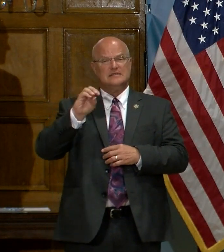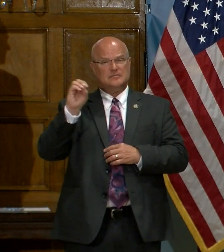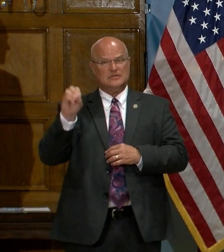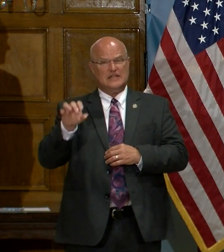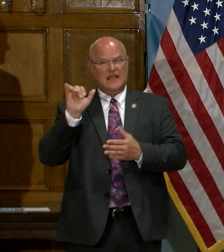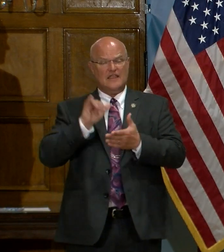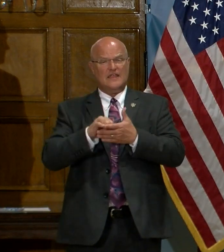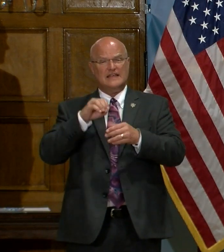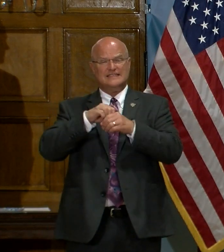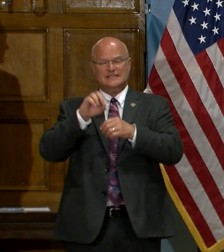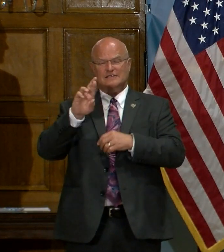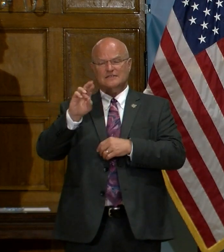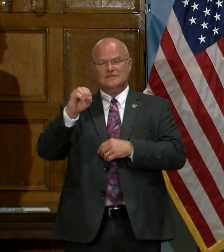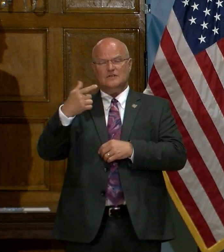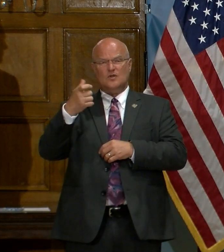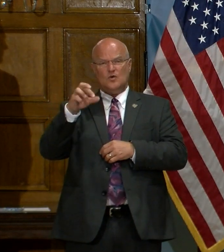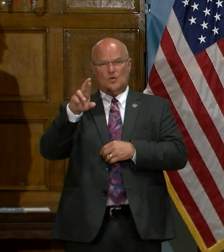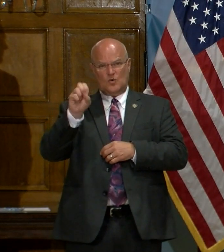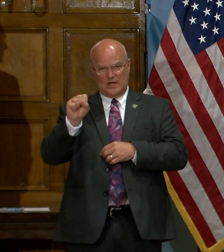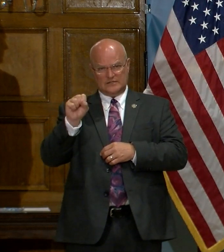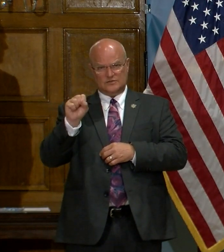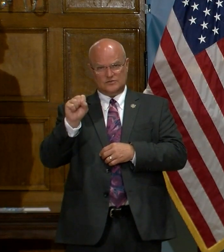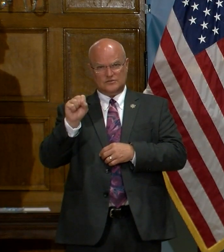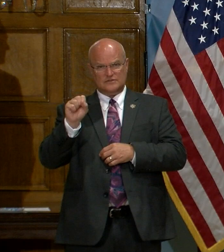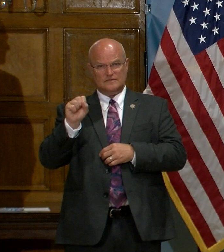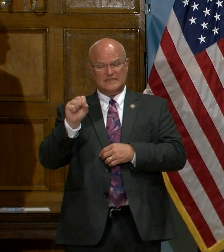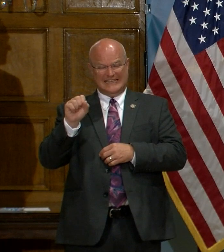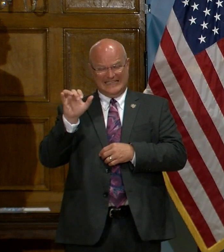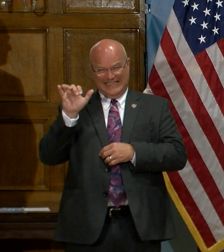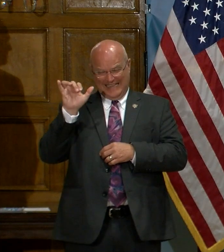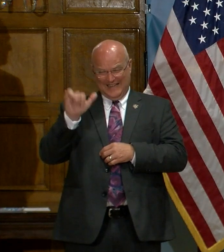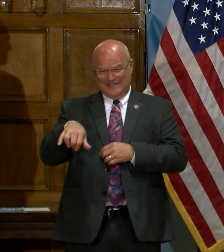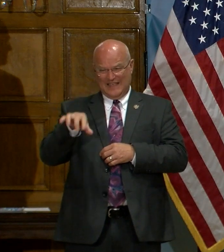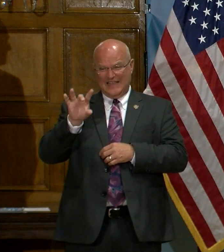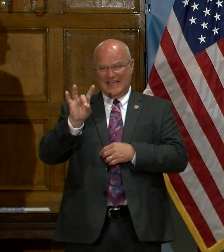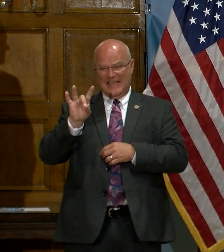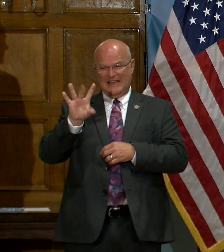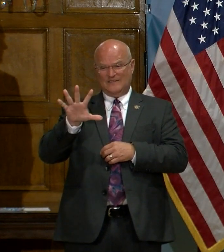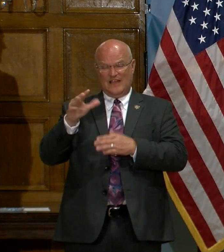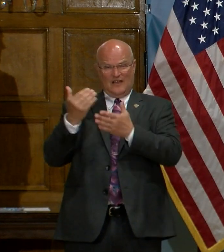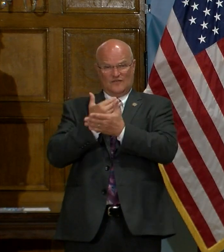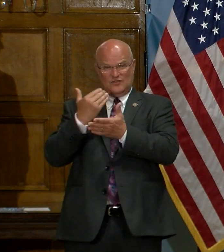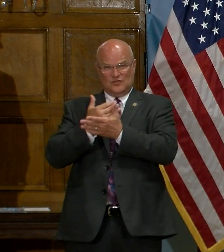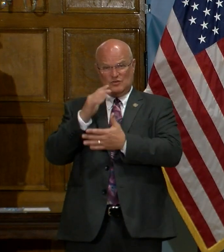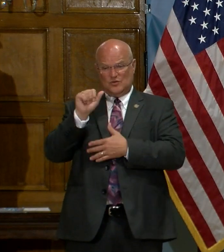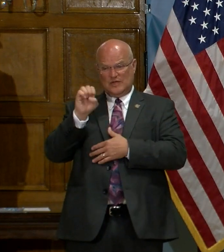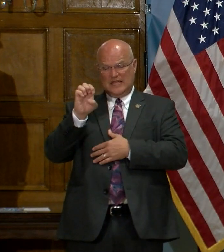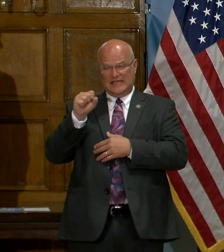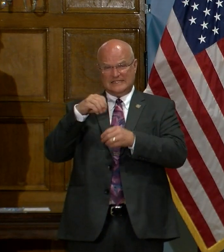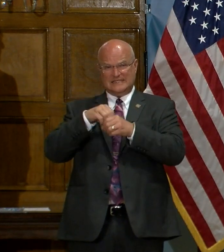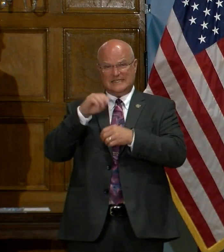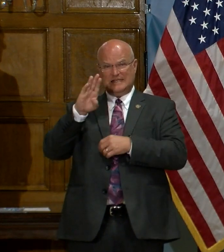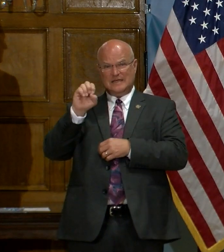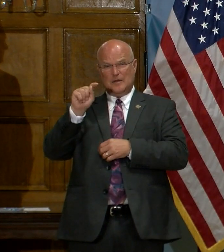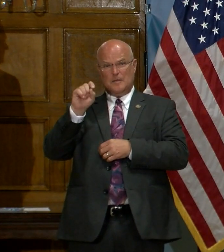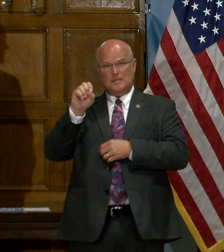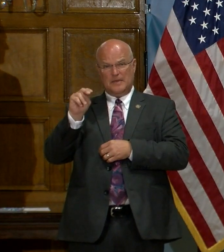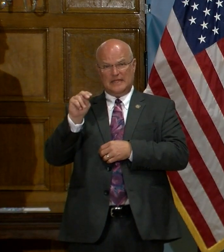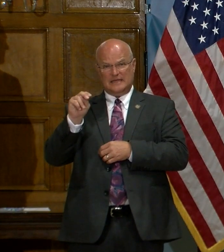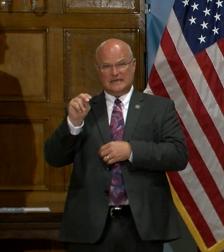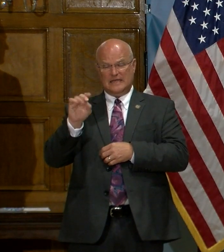76% of those were in Rogers. And of those 85 new cases in Benton County,